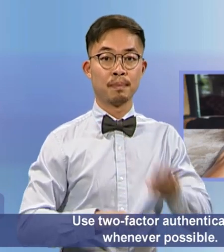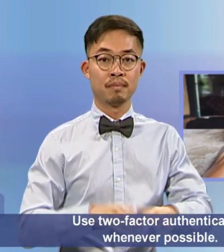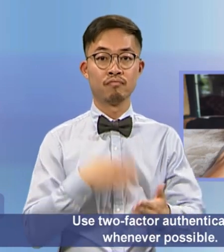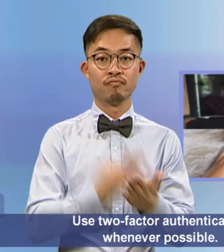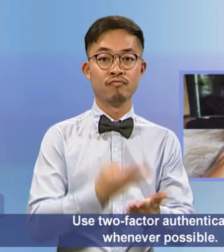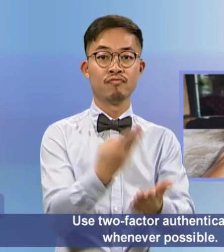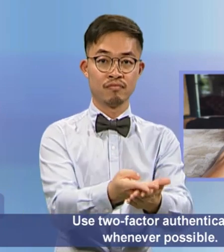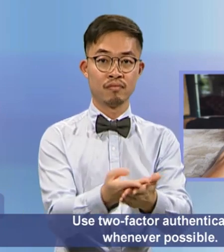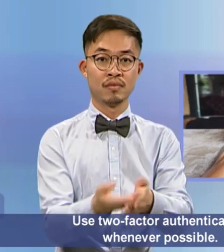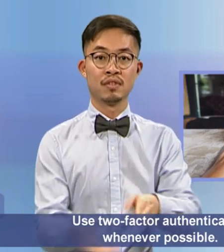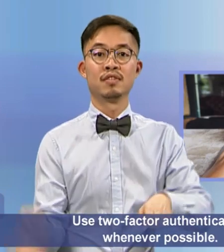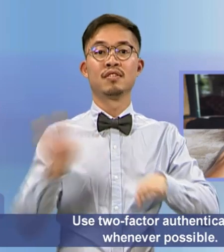possible.